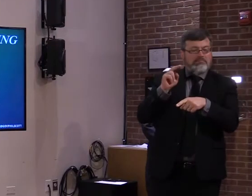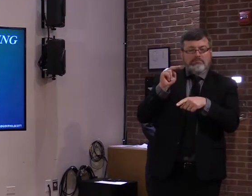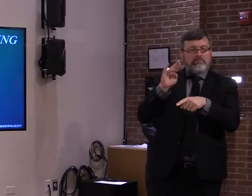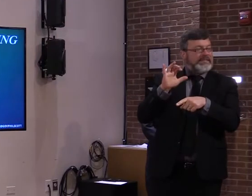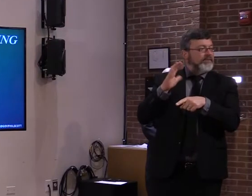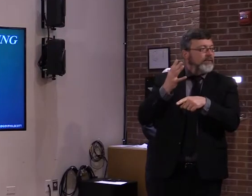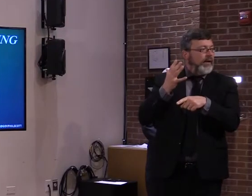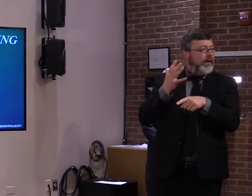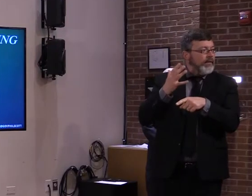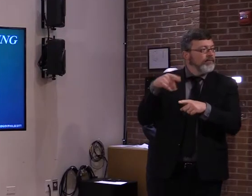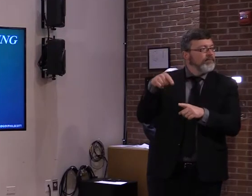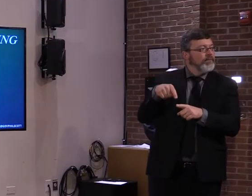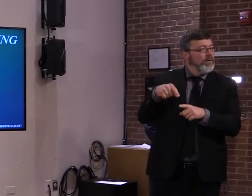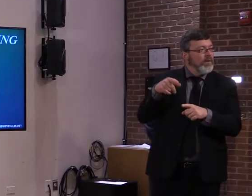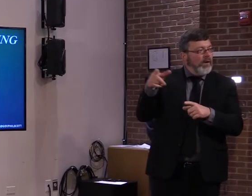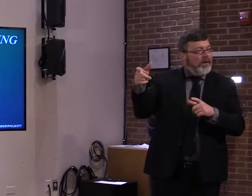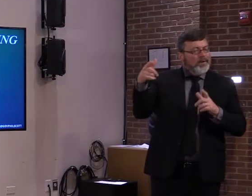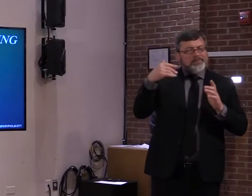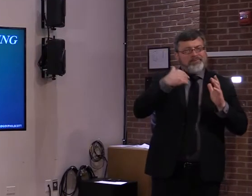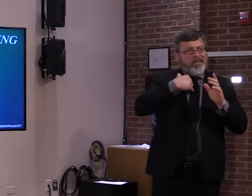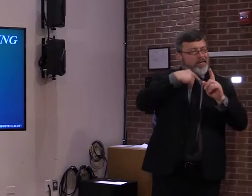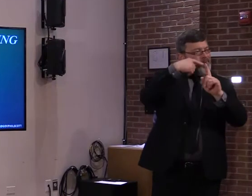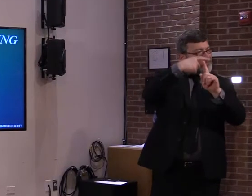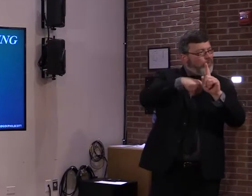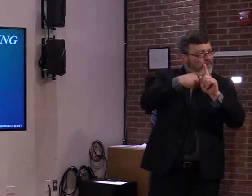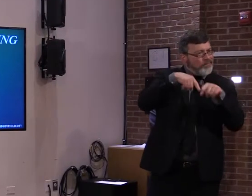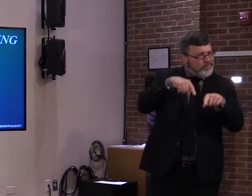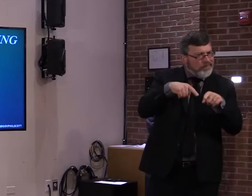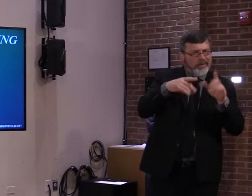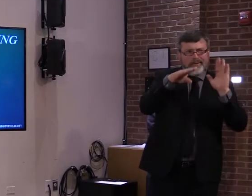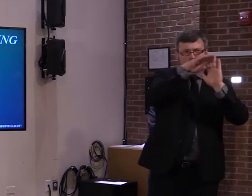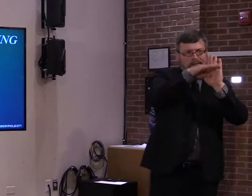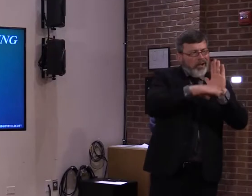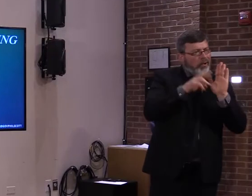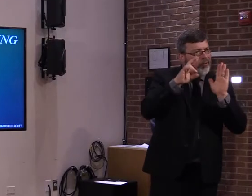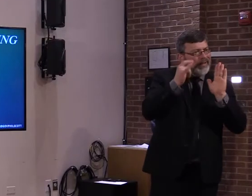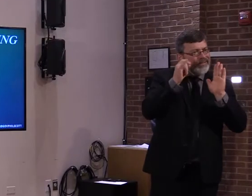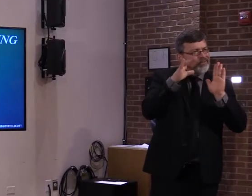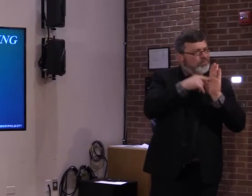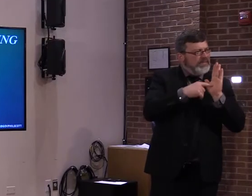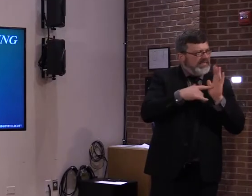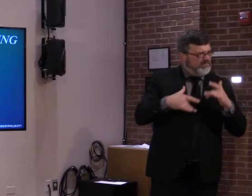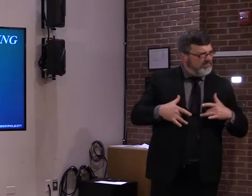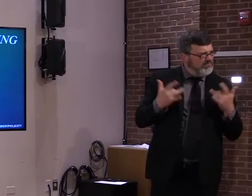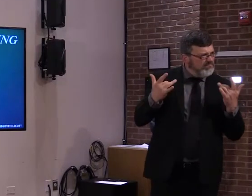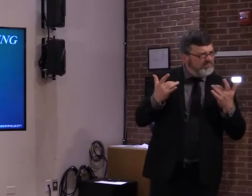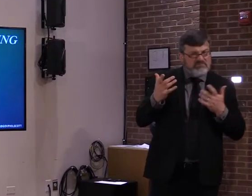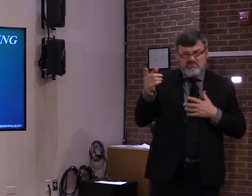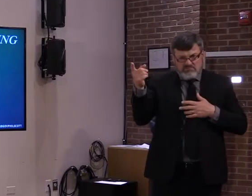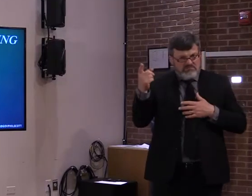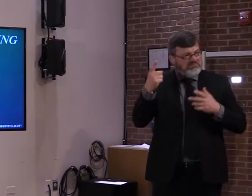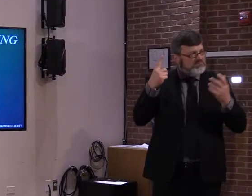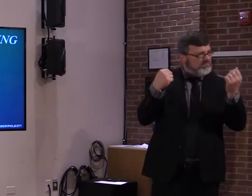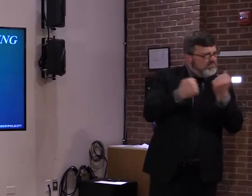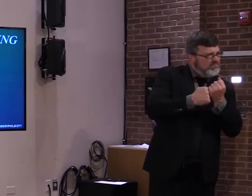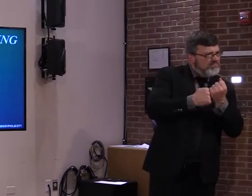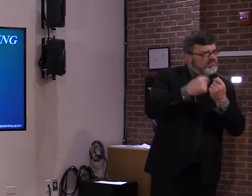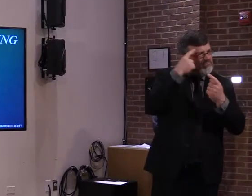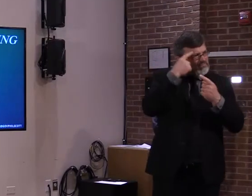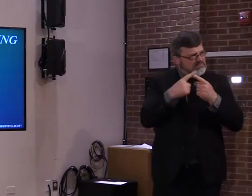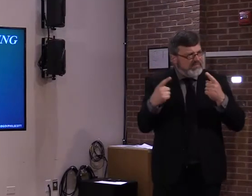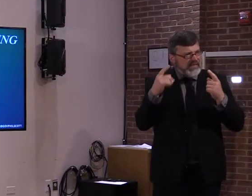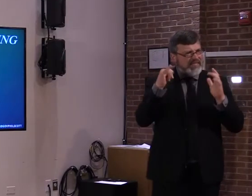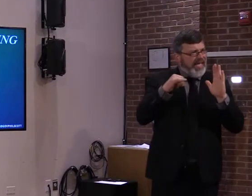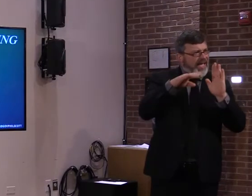Republican colleagues in the House and Senate have some concerns with. Can you support the rental registry? Yeah, I'm concerned about it. I voiced